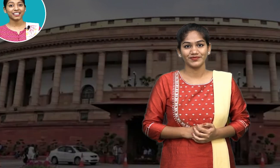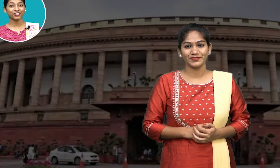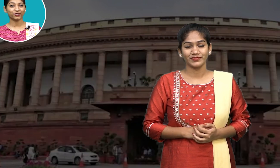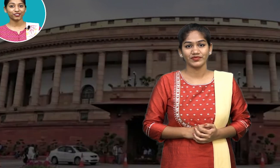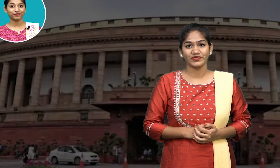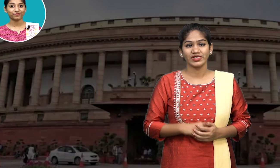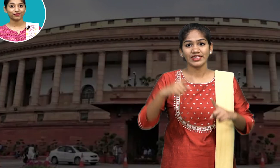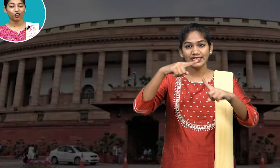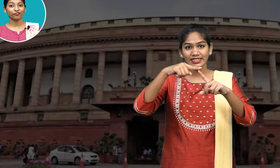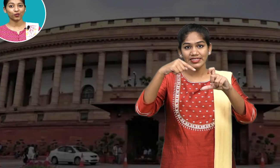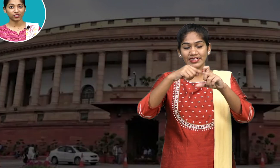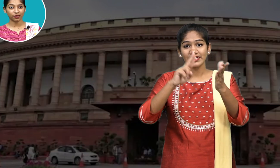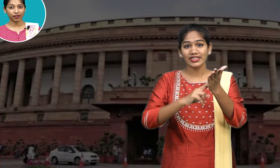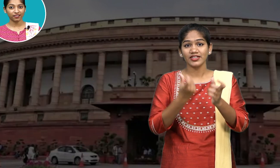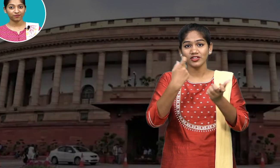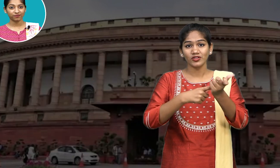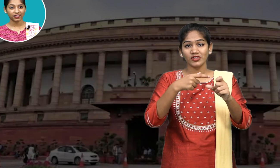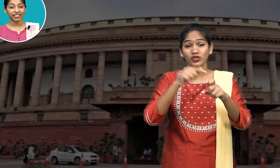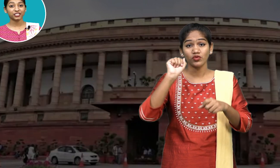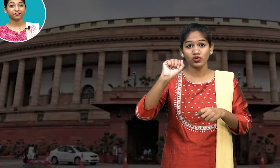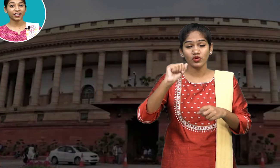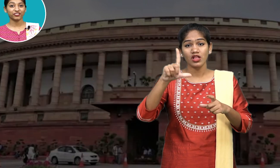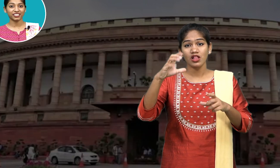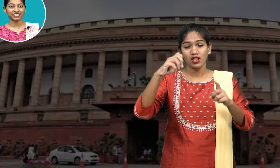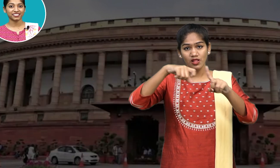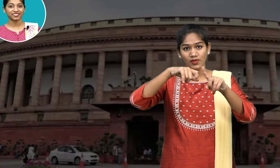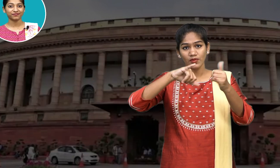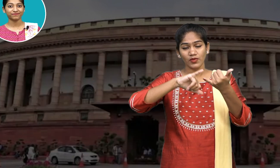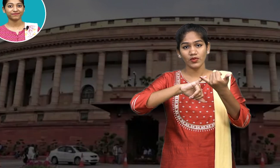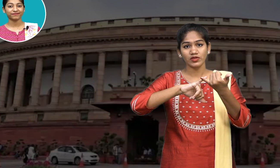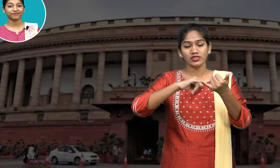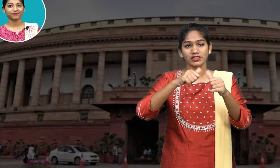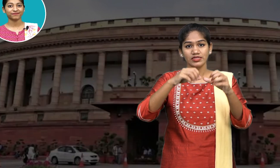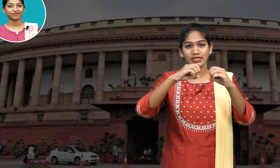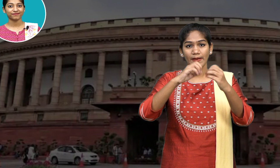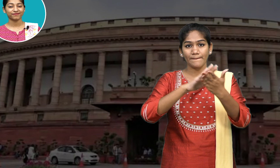The tenure of Lok Sabha is 5 years.